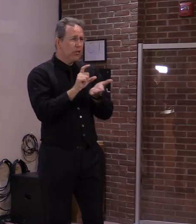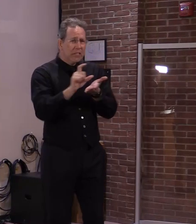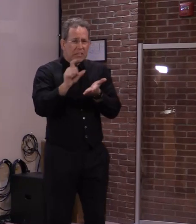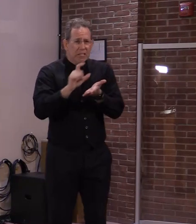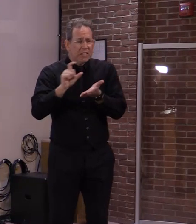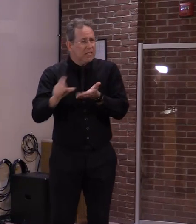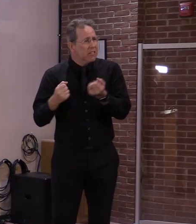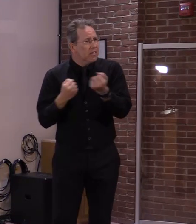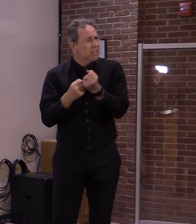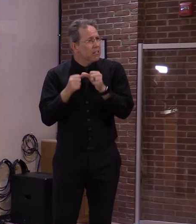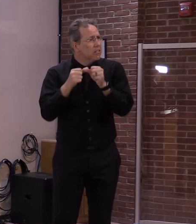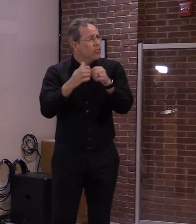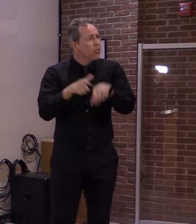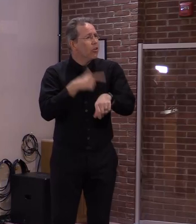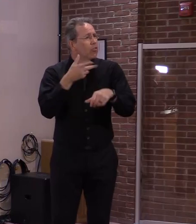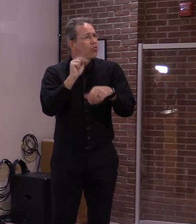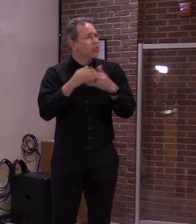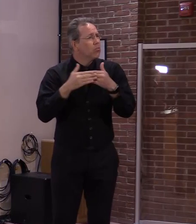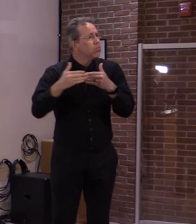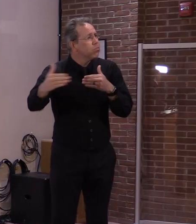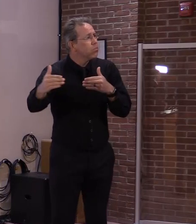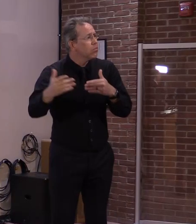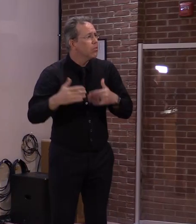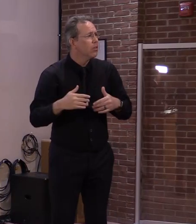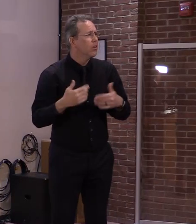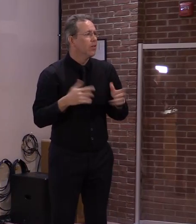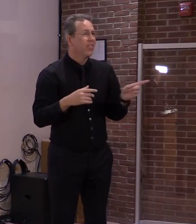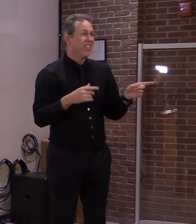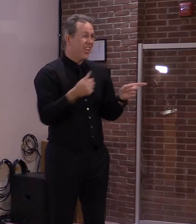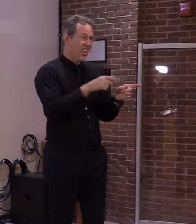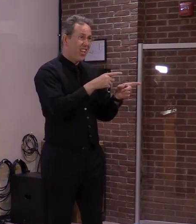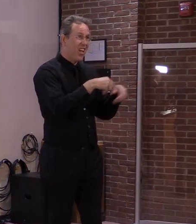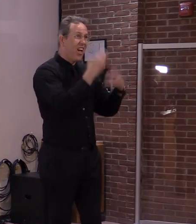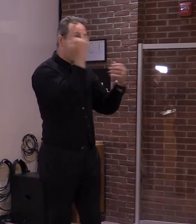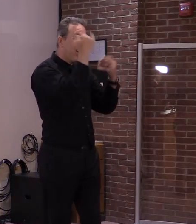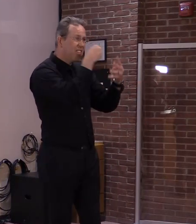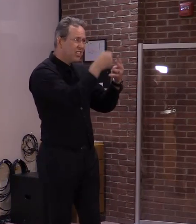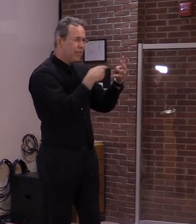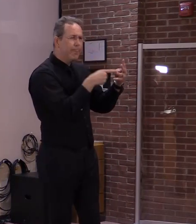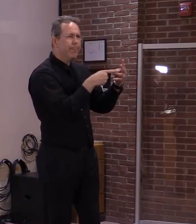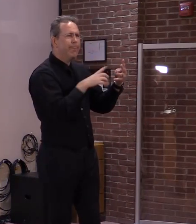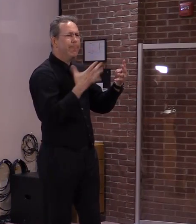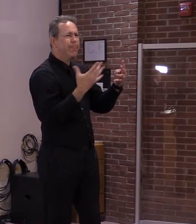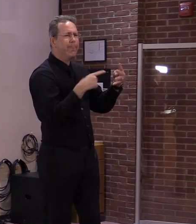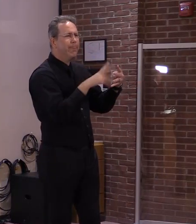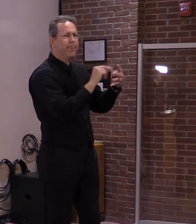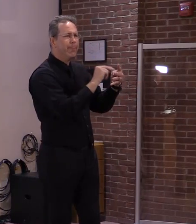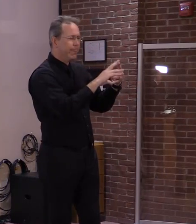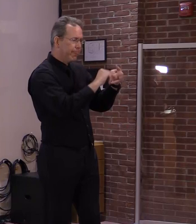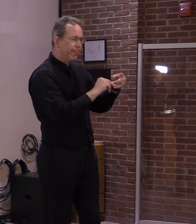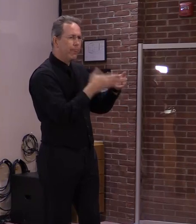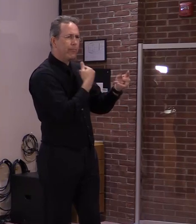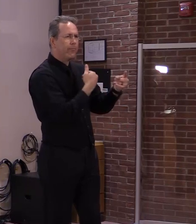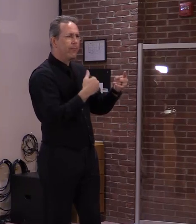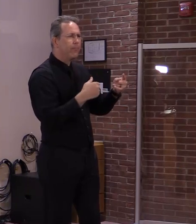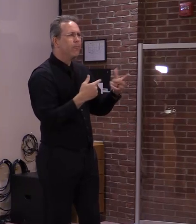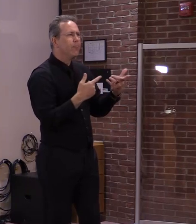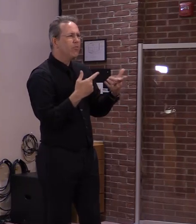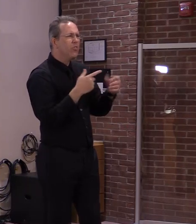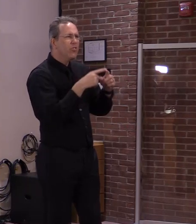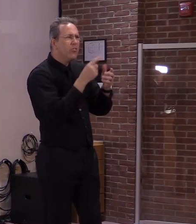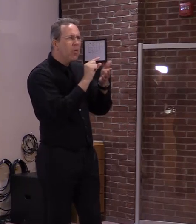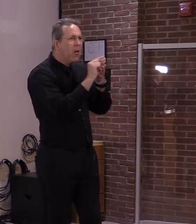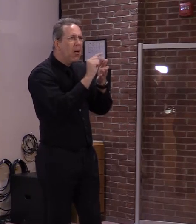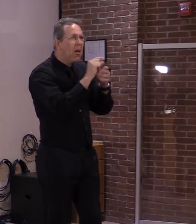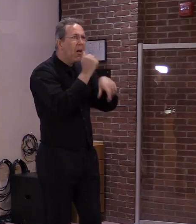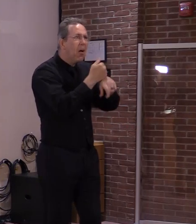Vermont and a turning point in our economy and in some of the needs that we have in this state. So I just